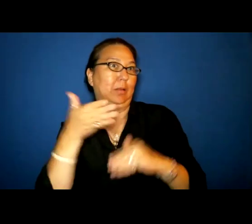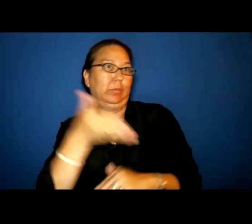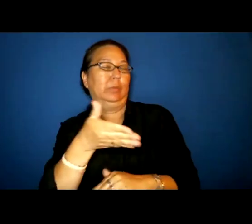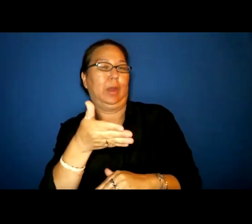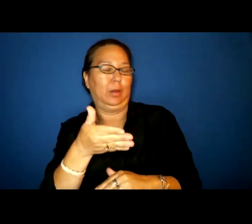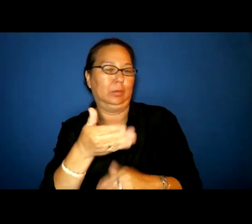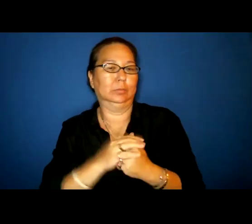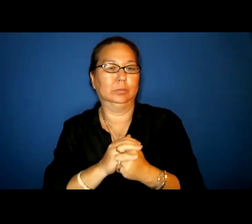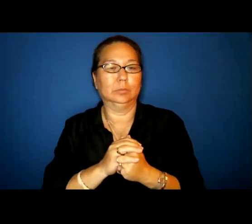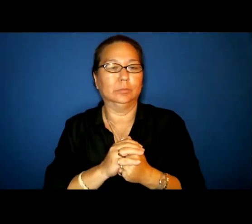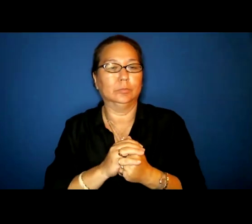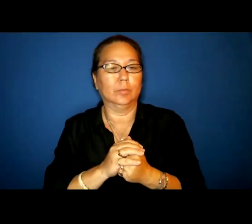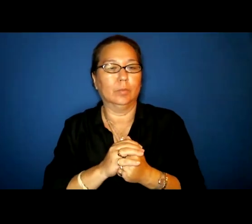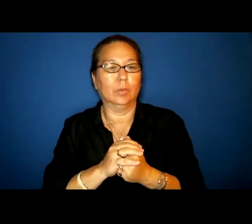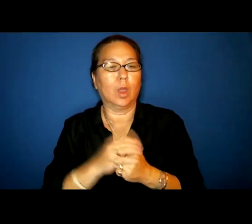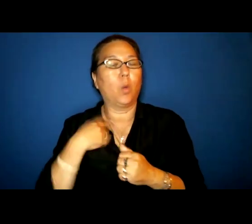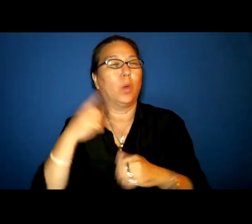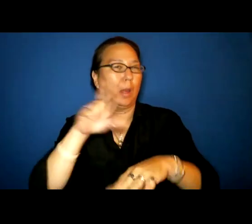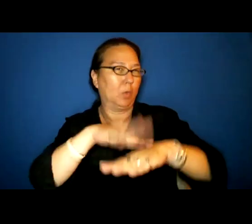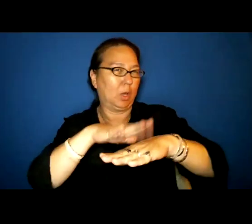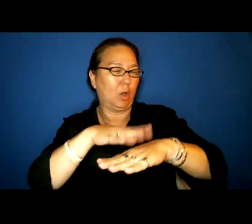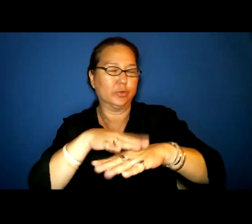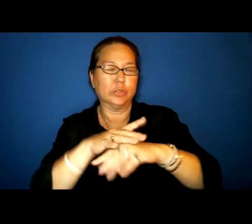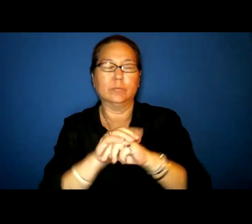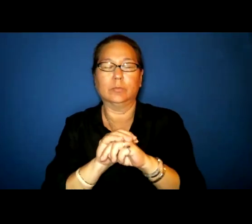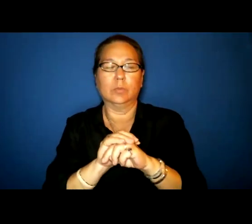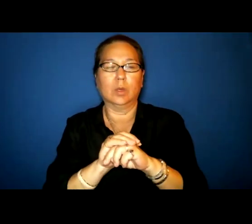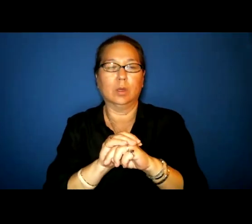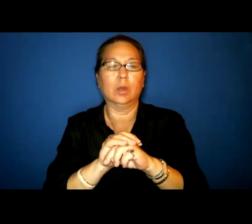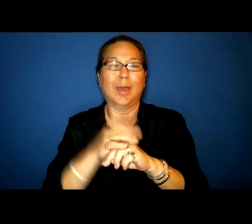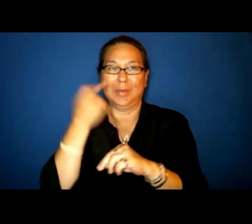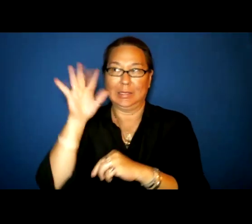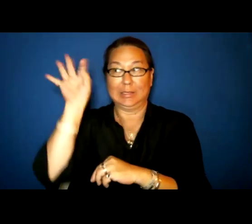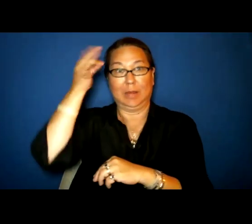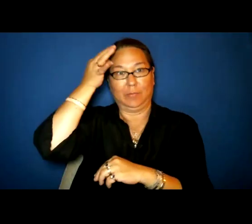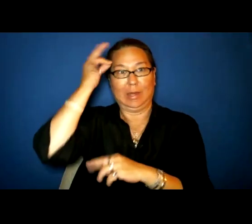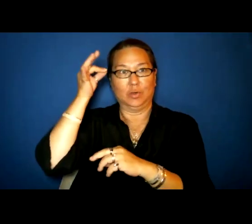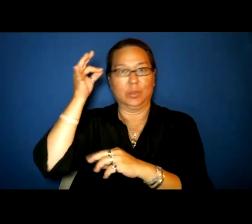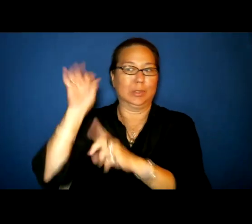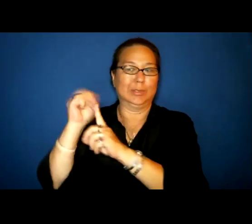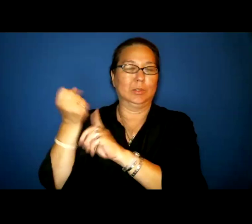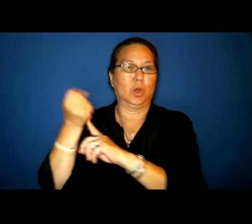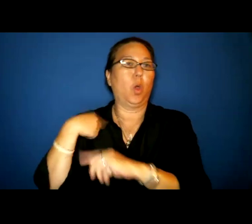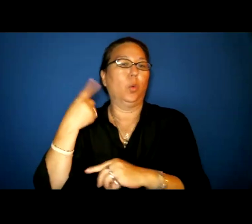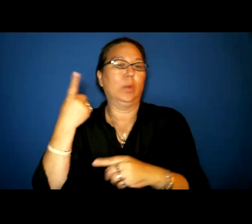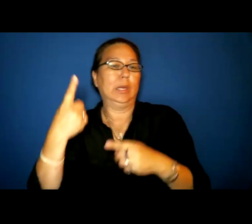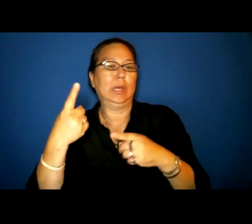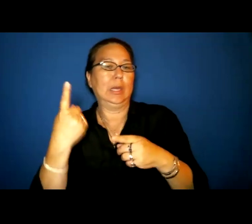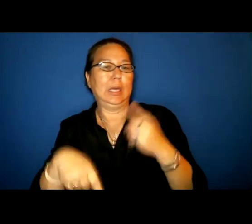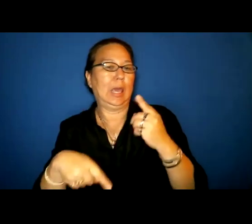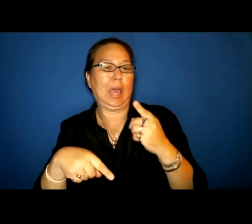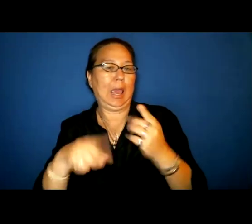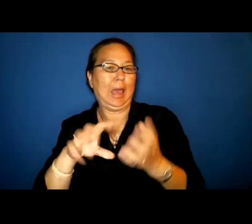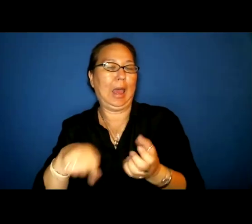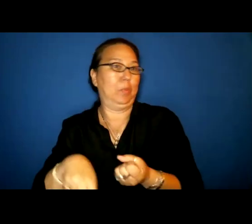What I've cautioned is we can't, because of the federal situation, we can't decimate the infrastructure that we've